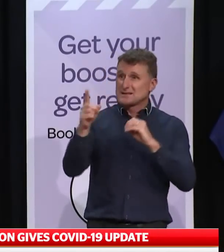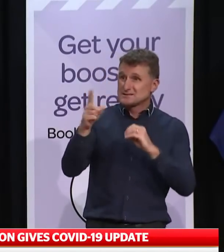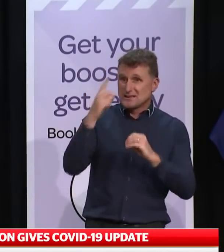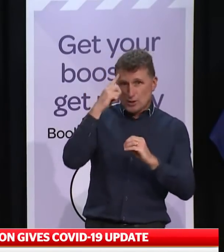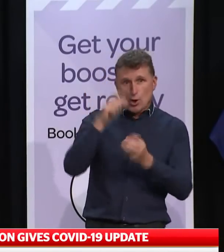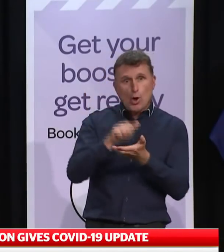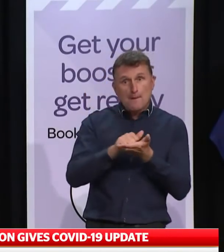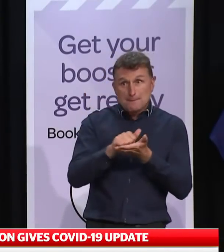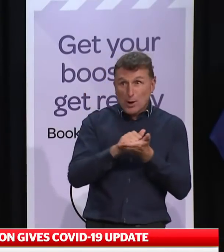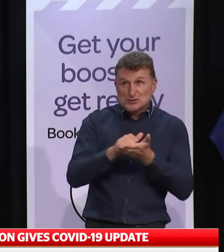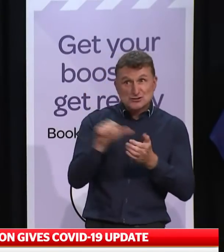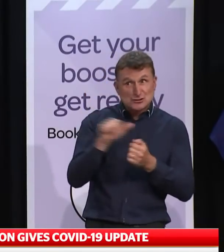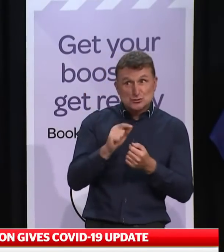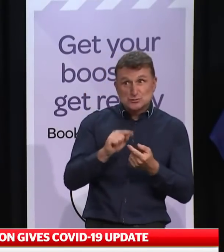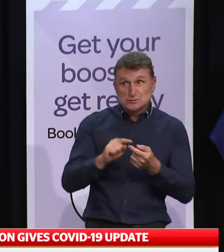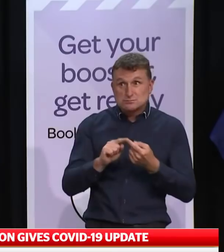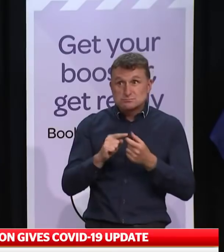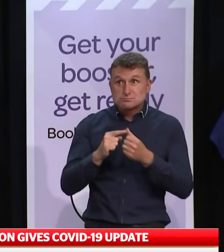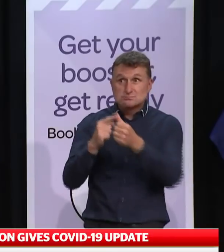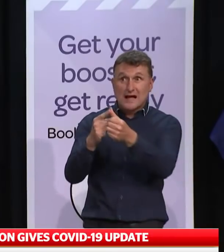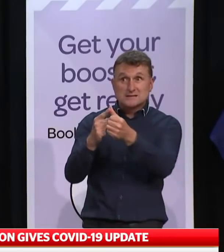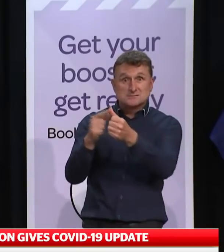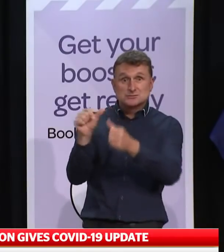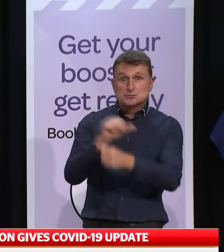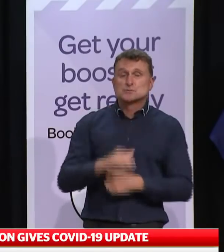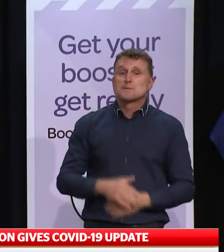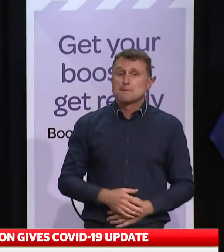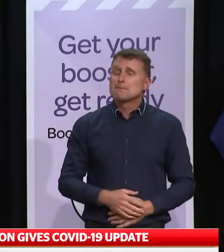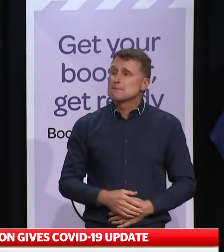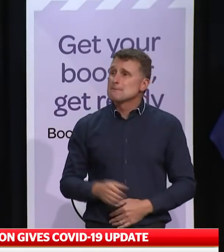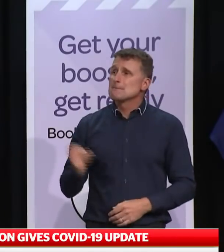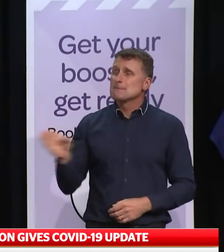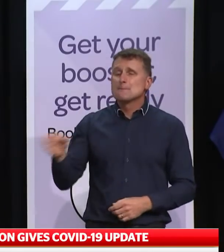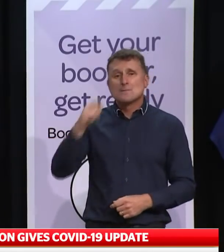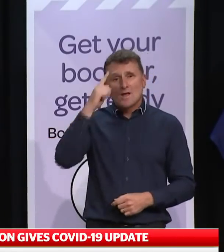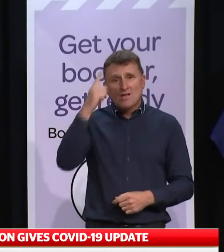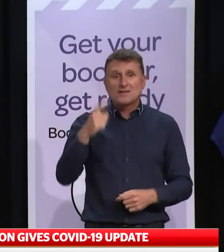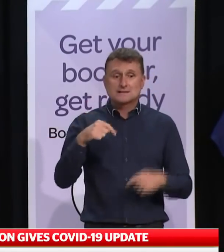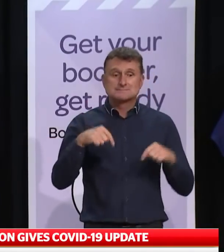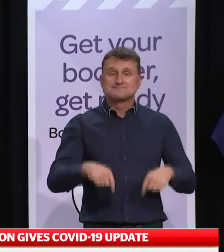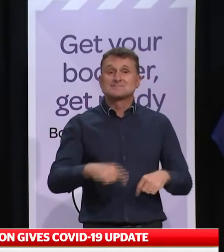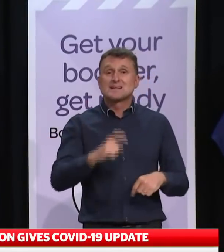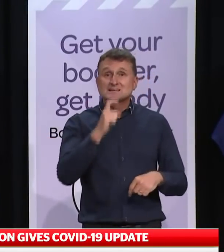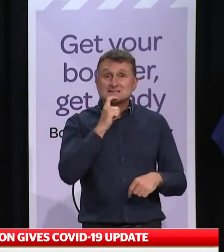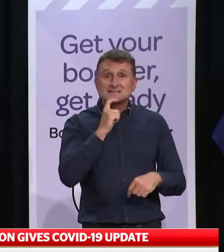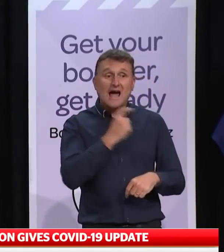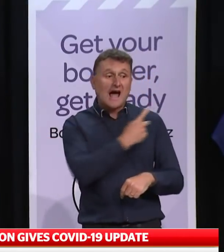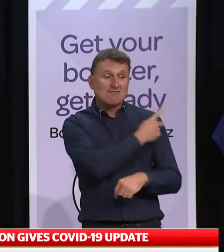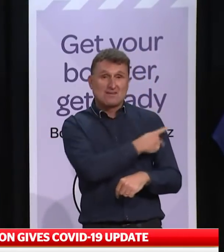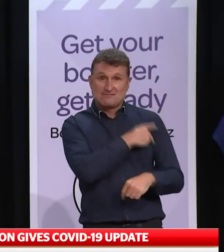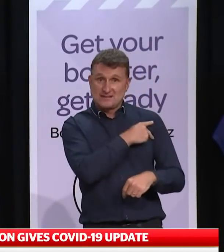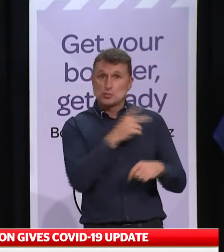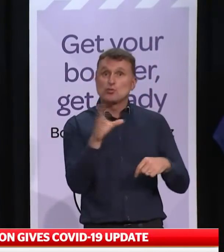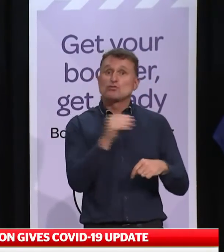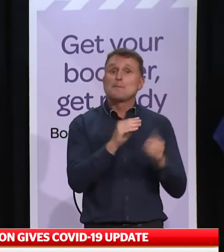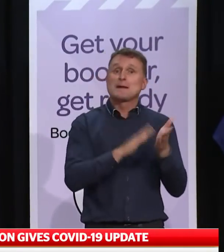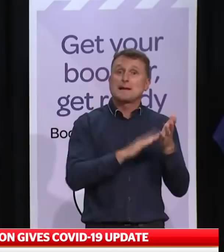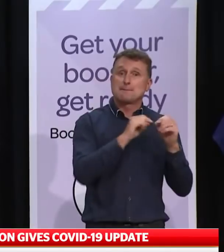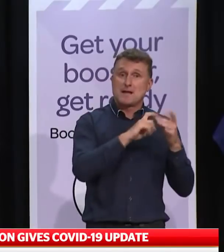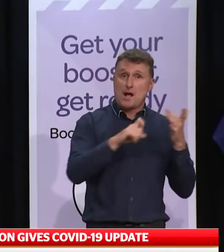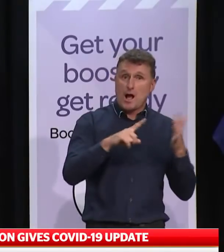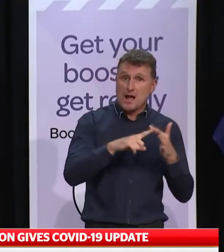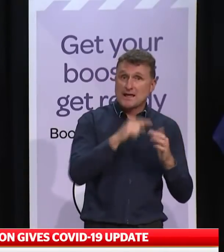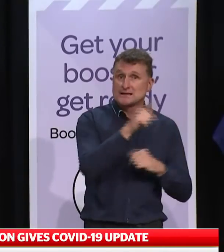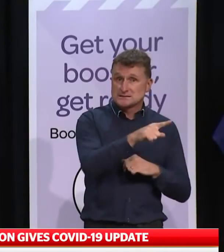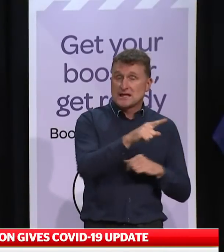instance. What I know is that officials at the Ministry of Business, Innovation and Employment have worked very hard to support an outcome here when